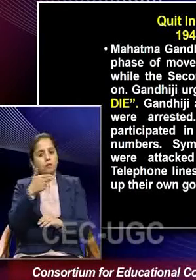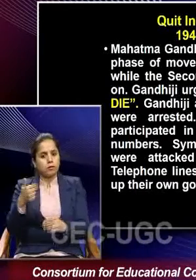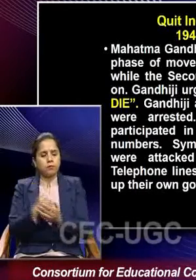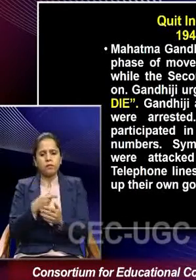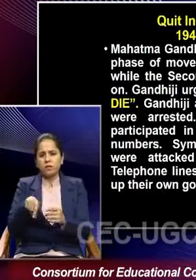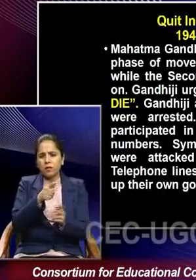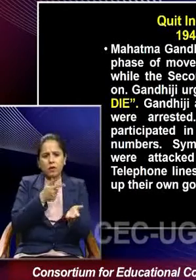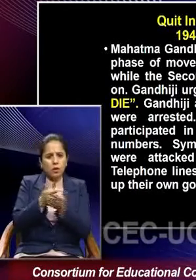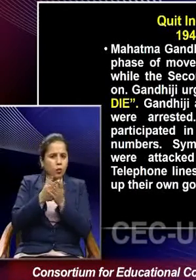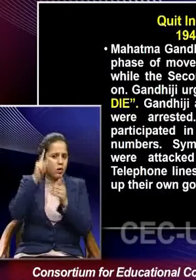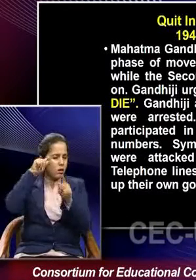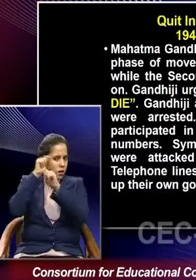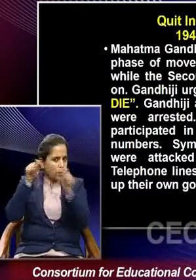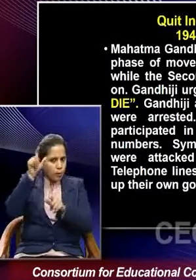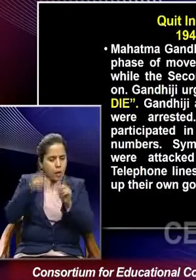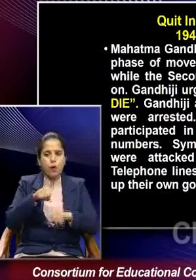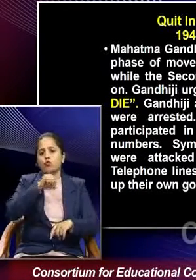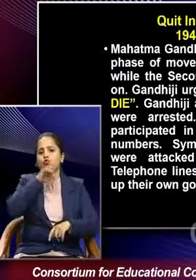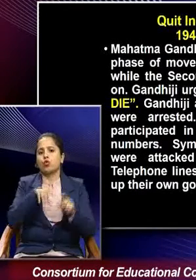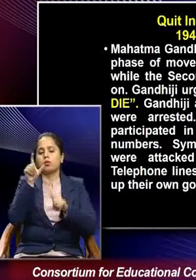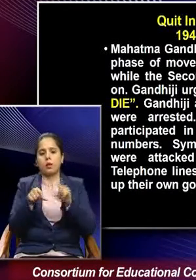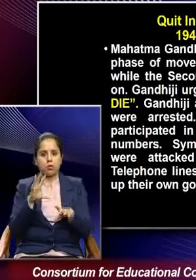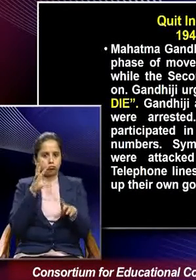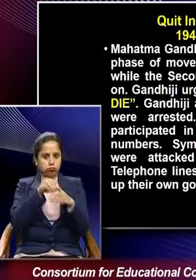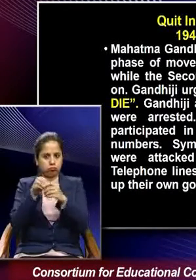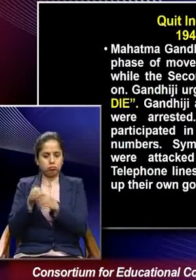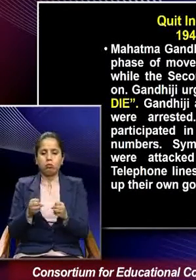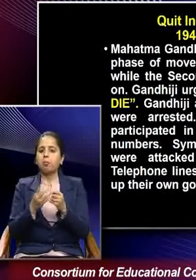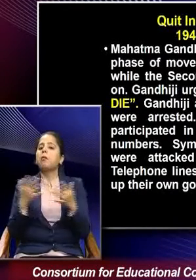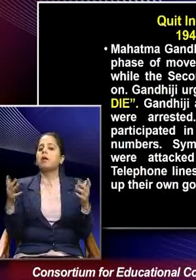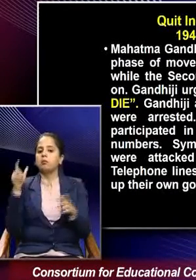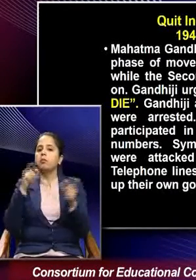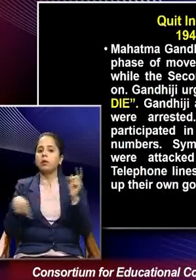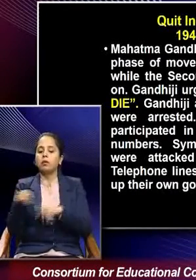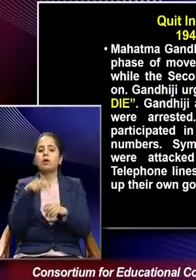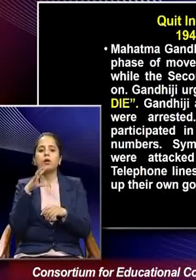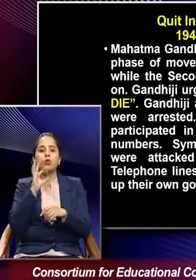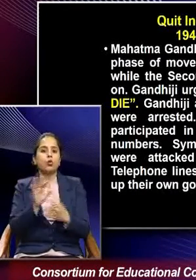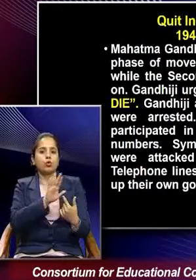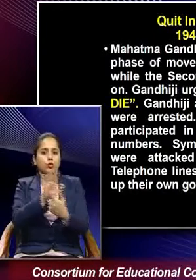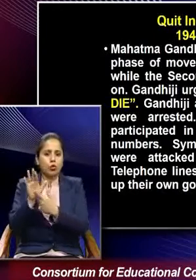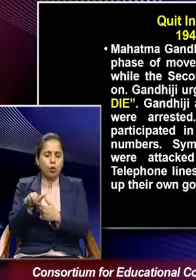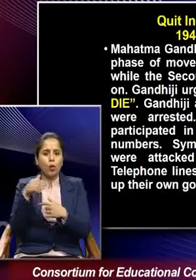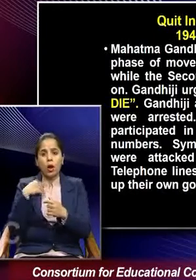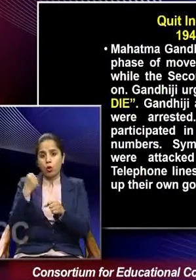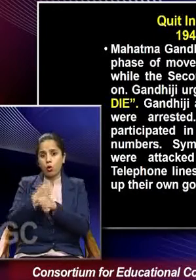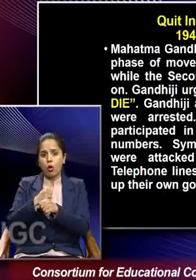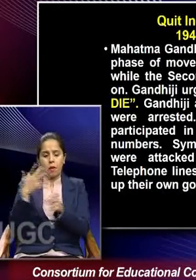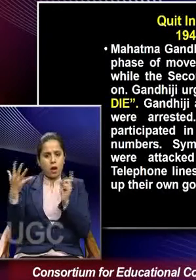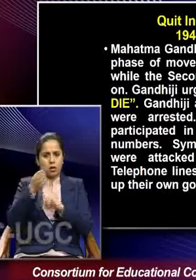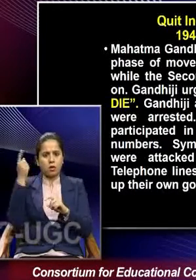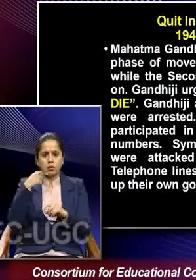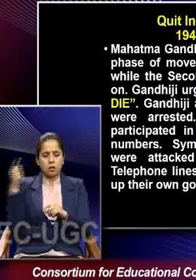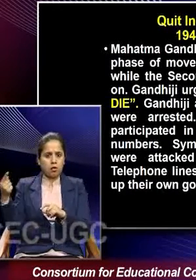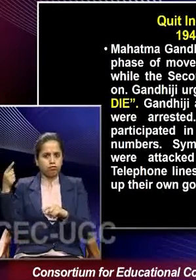Peasants and youths participated in the movement in large numbers. Symbols of state authority were attacked